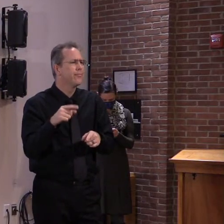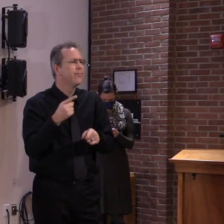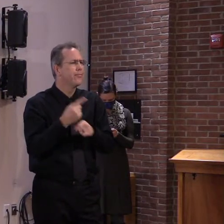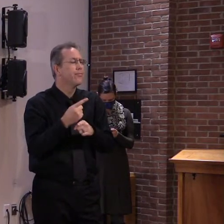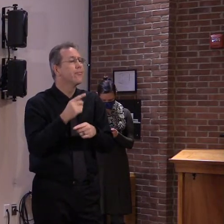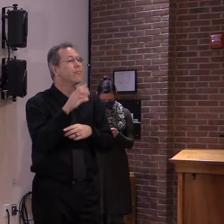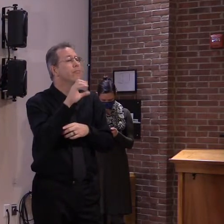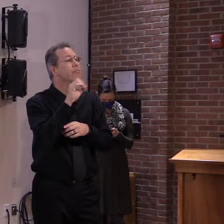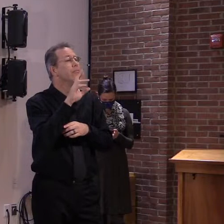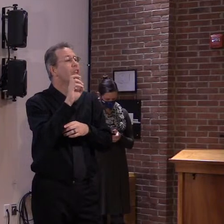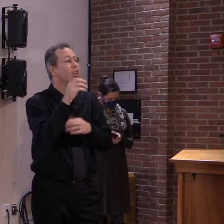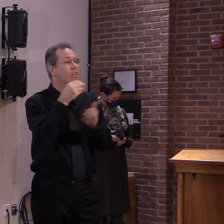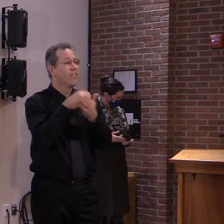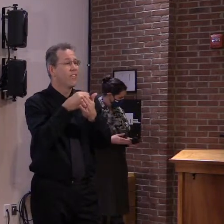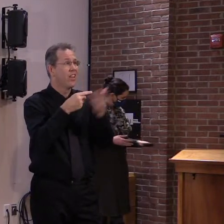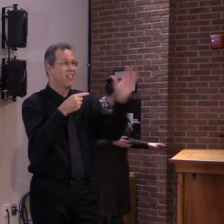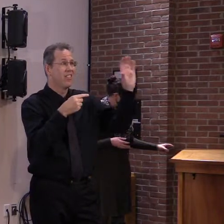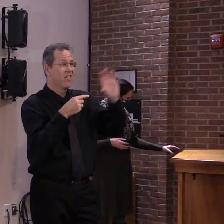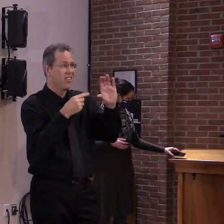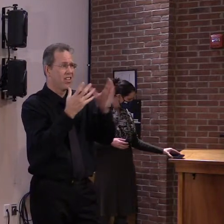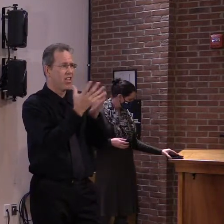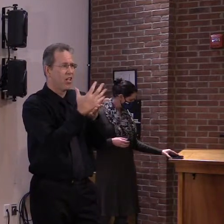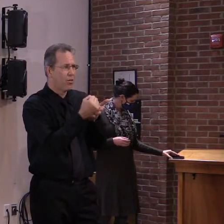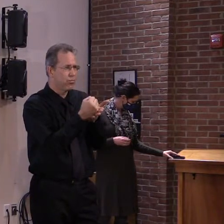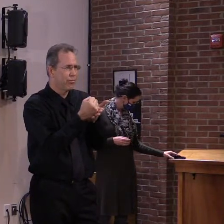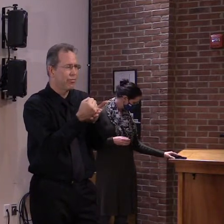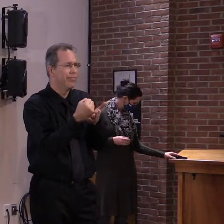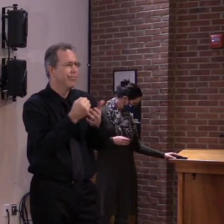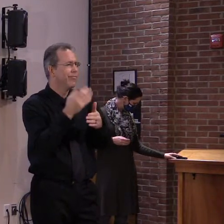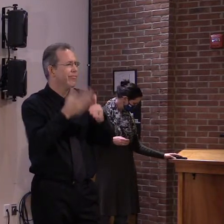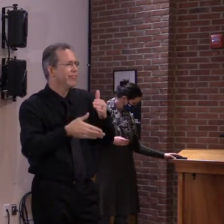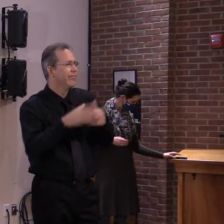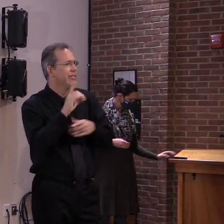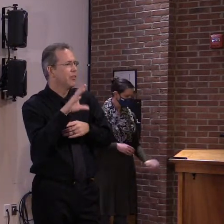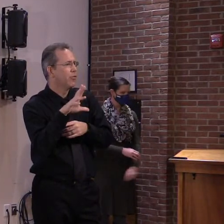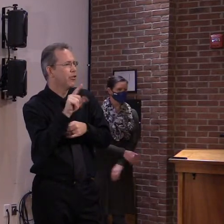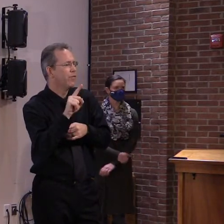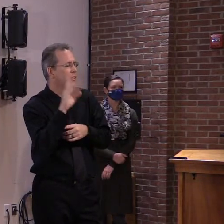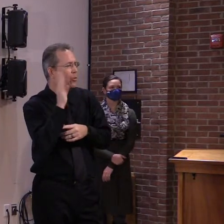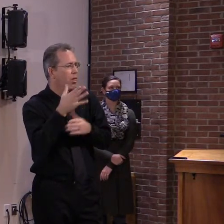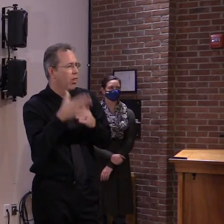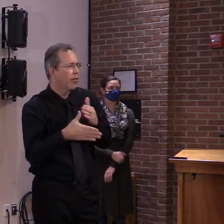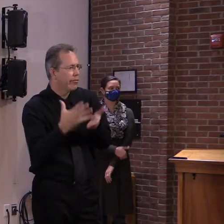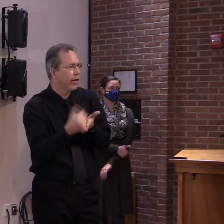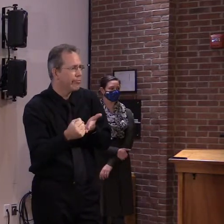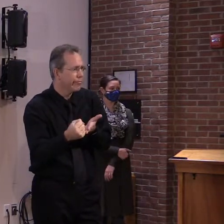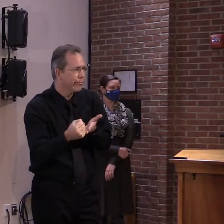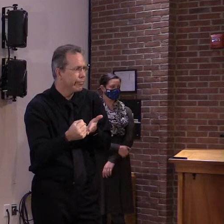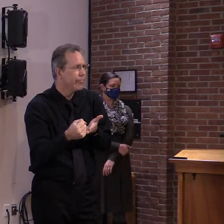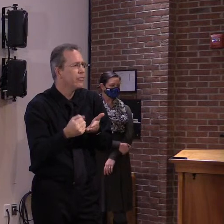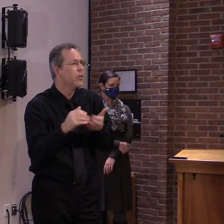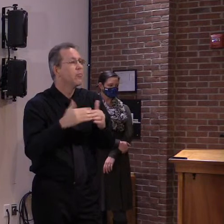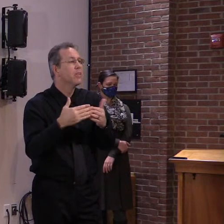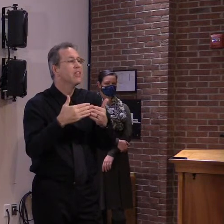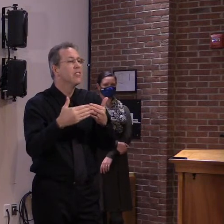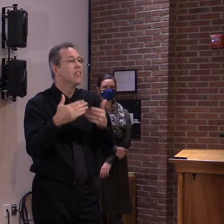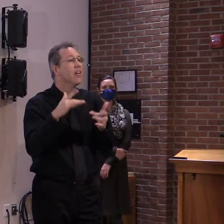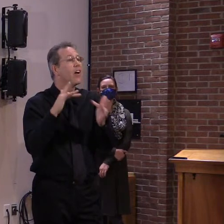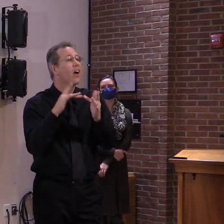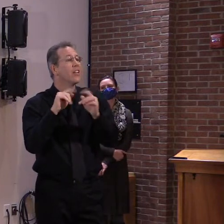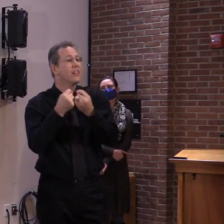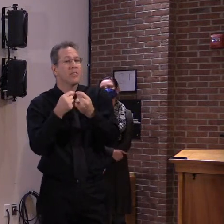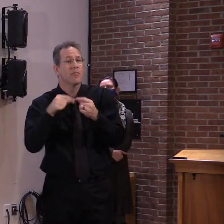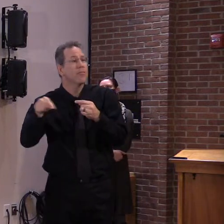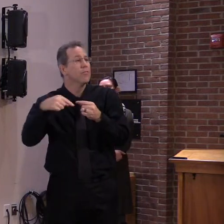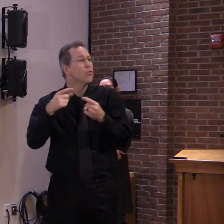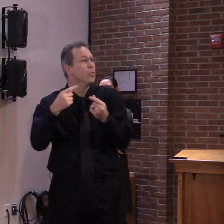money runs out on December 31st, and we will obviously be contact tracing beyond December